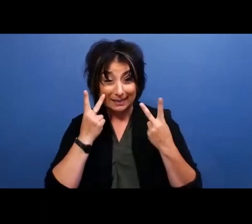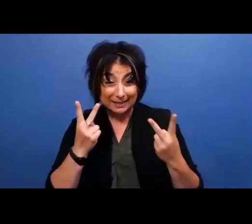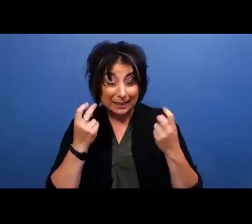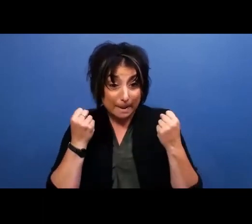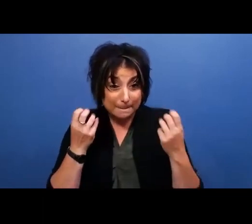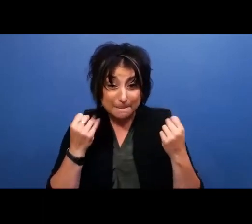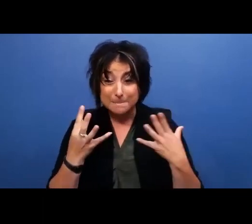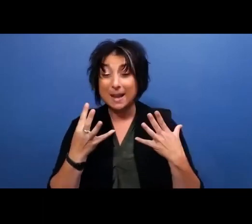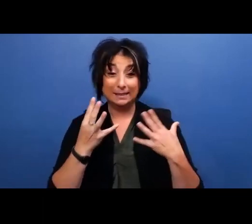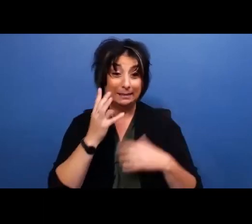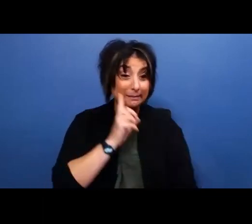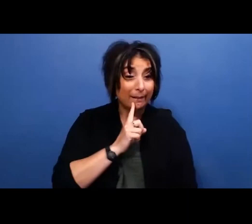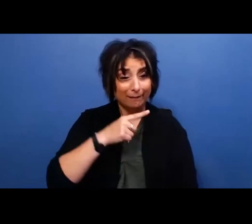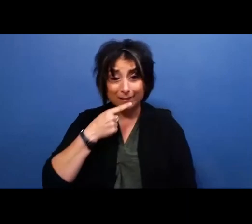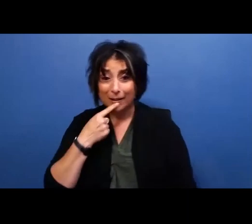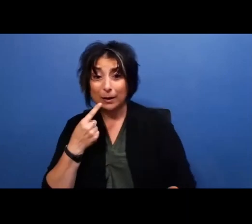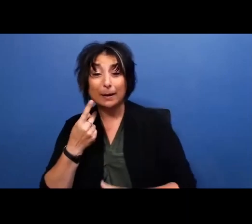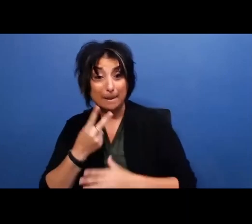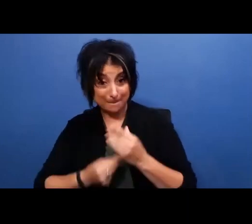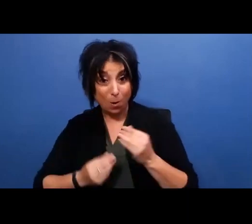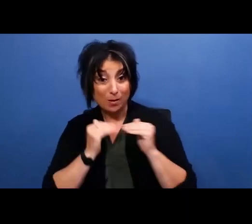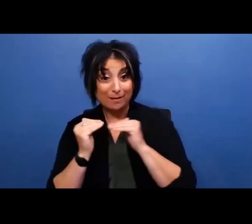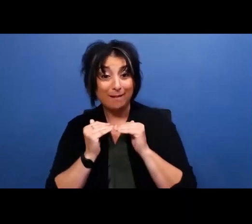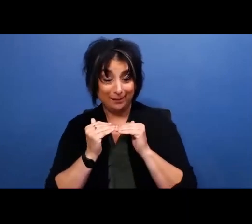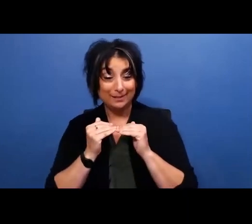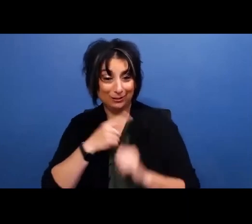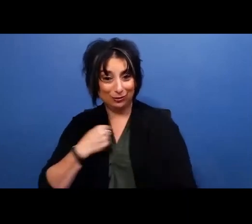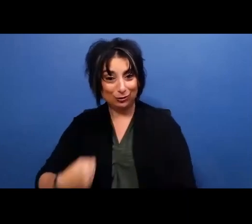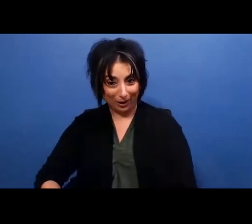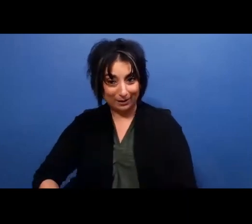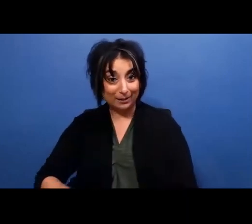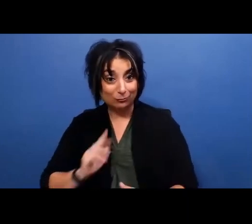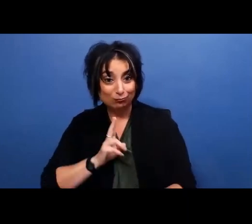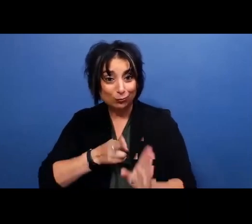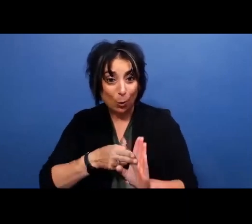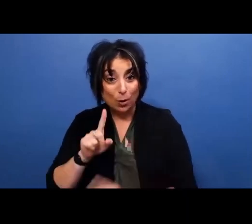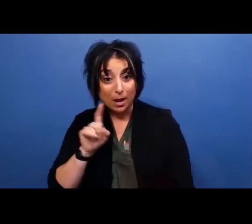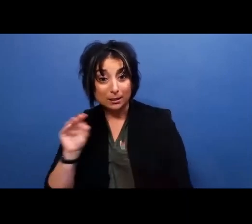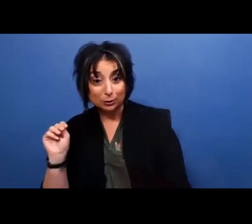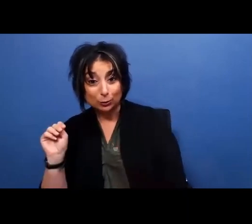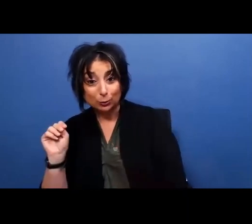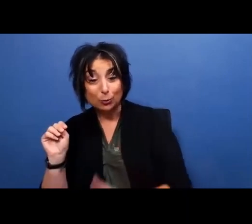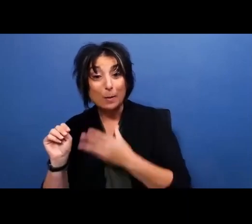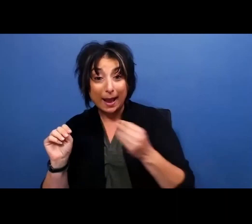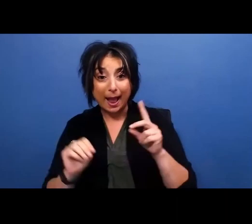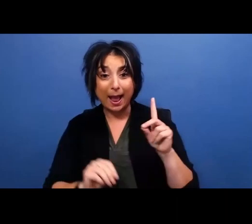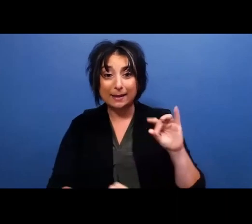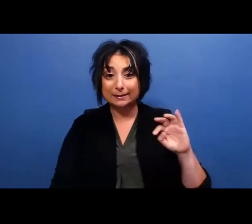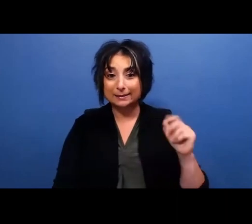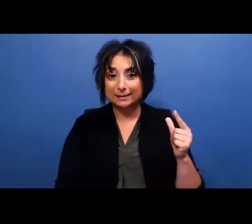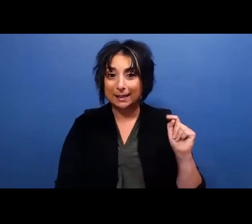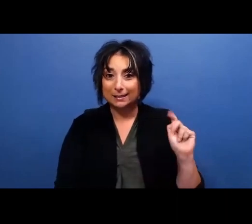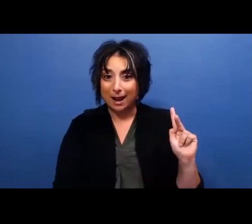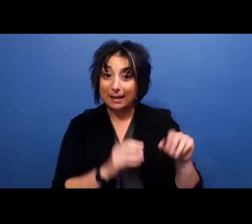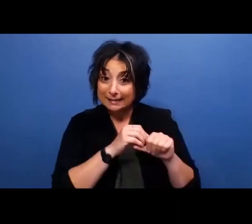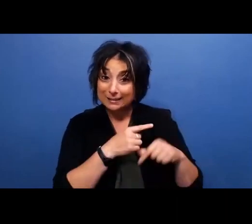both deaf and hearing, from China join our session, both on Zoom and on Ding Talk in China. So we